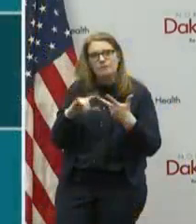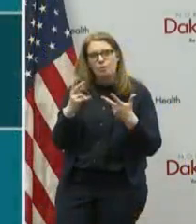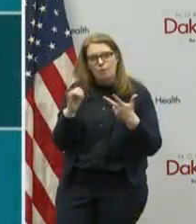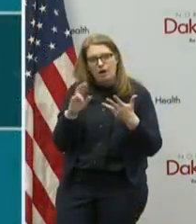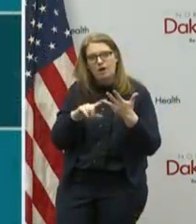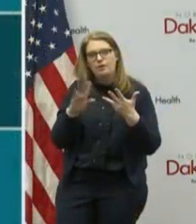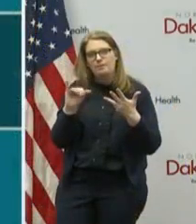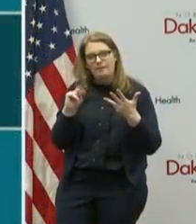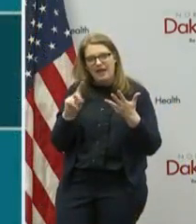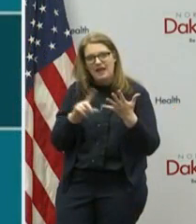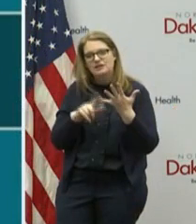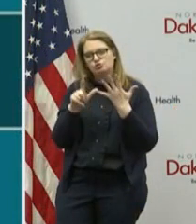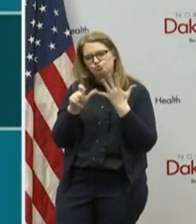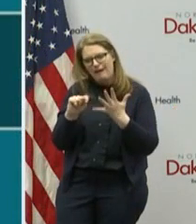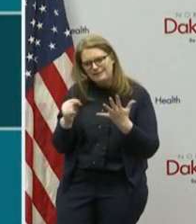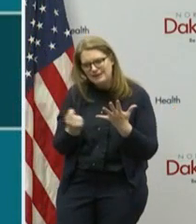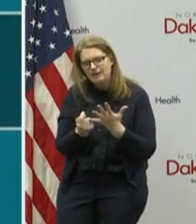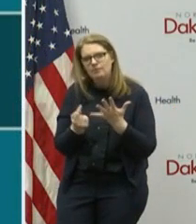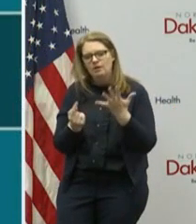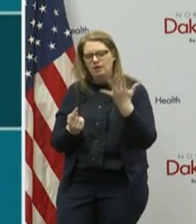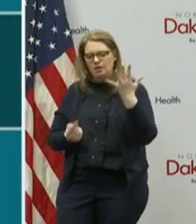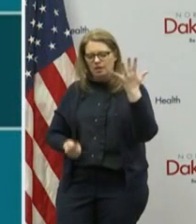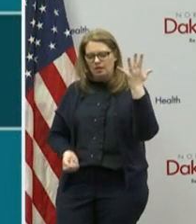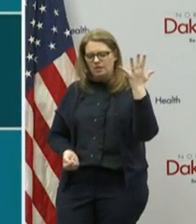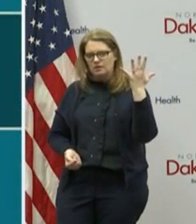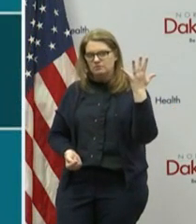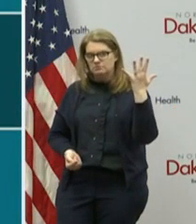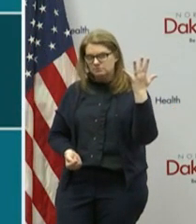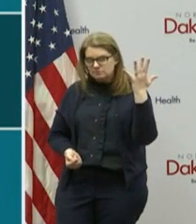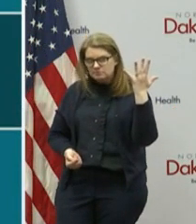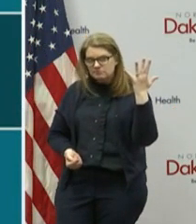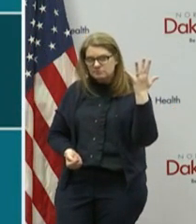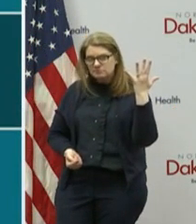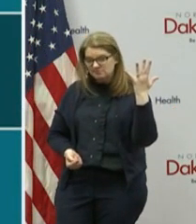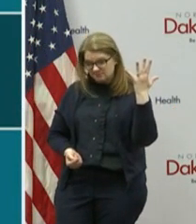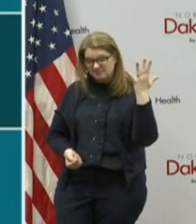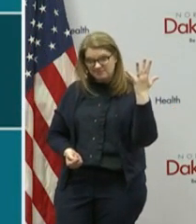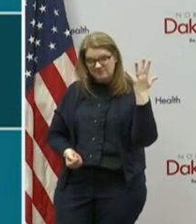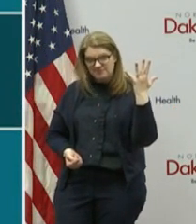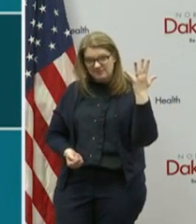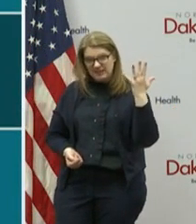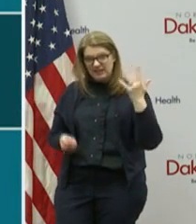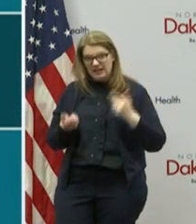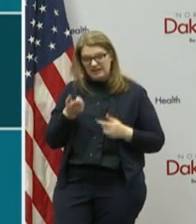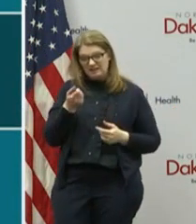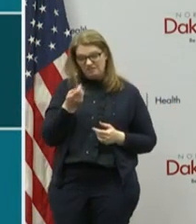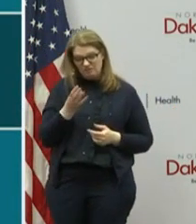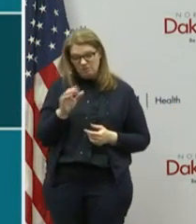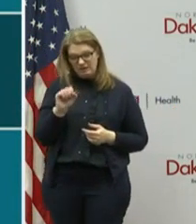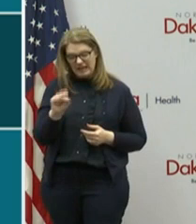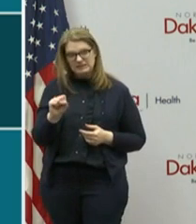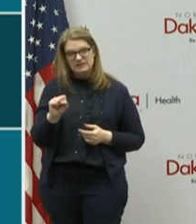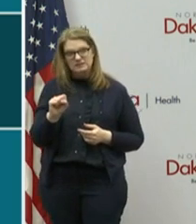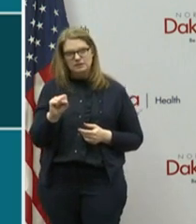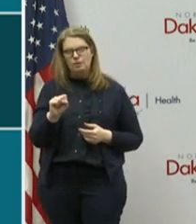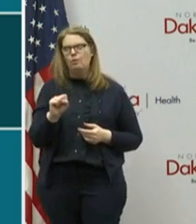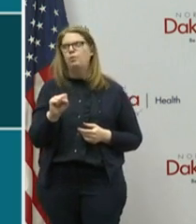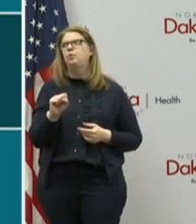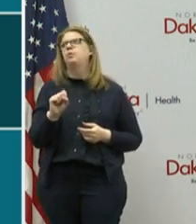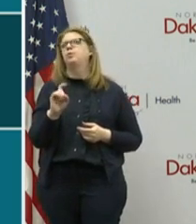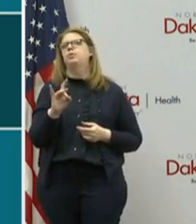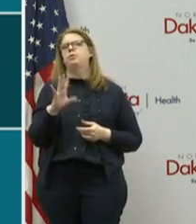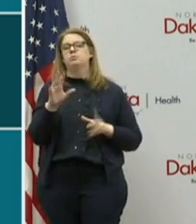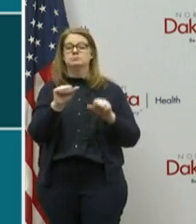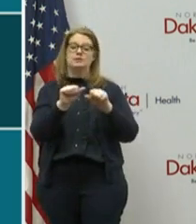band, everybody on the track team. We could have been in situations where with even a few cases that we would have had hundreds and hundreds and